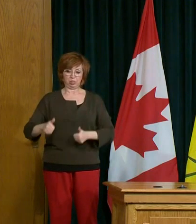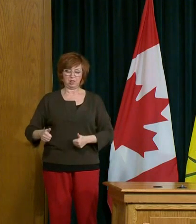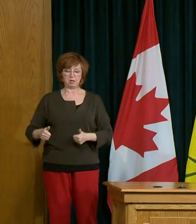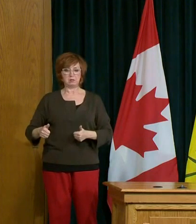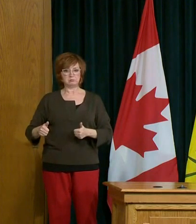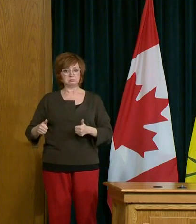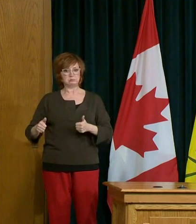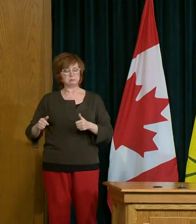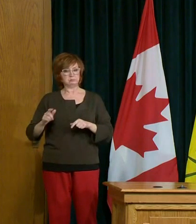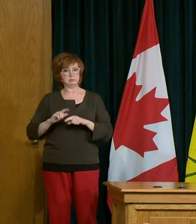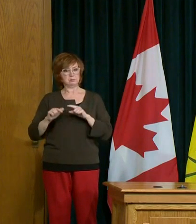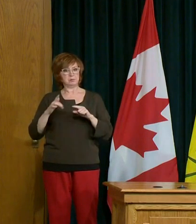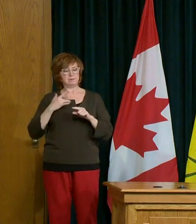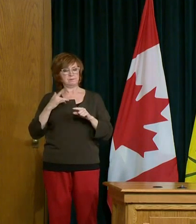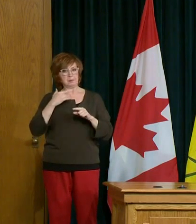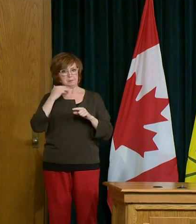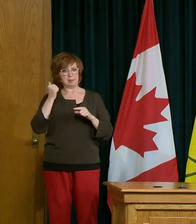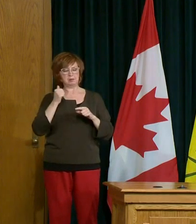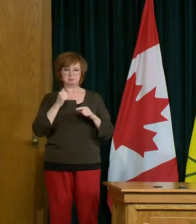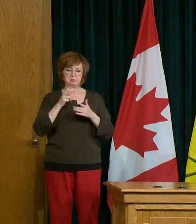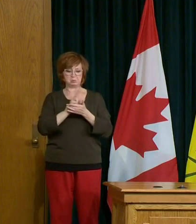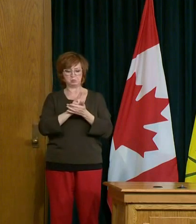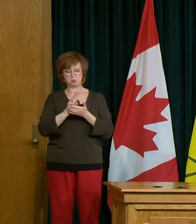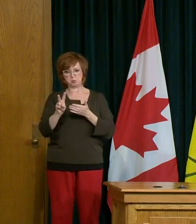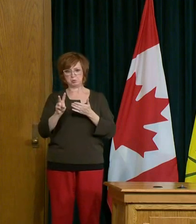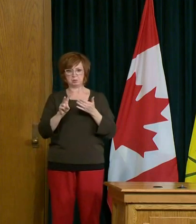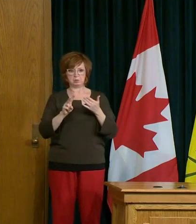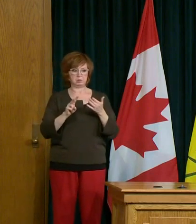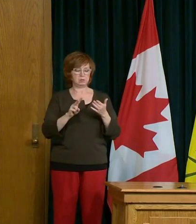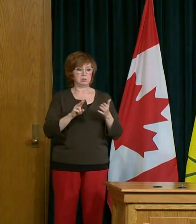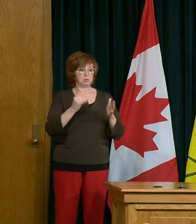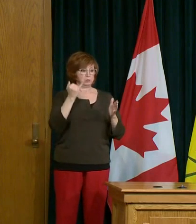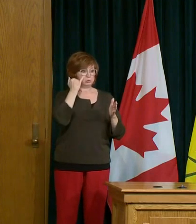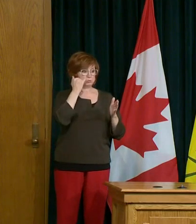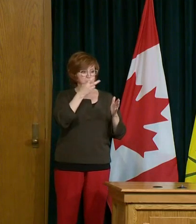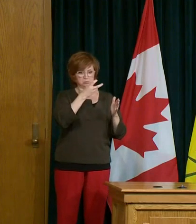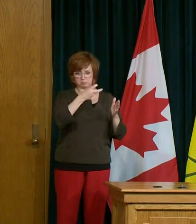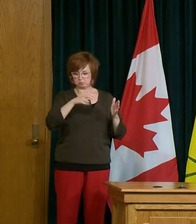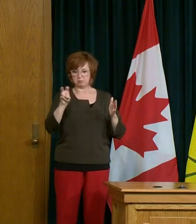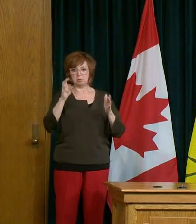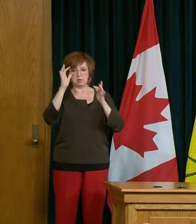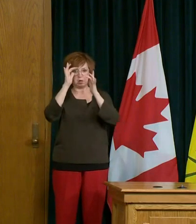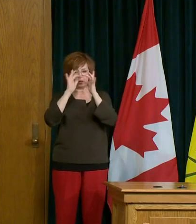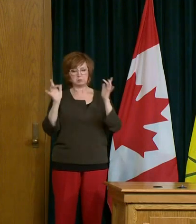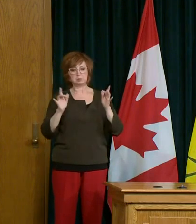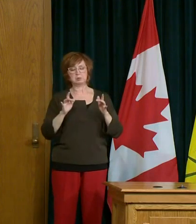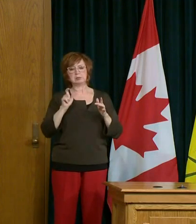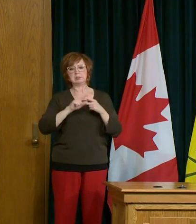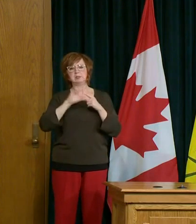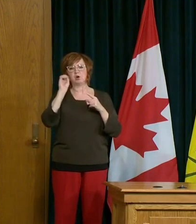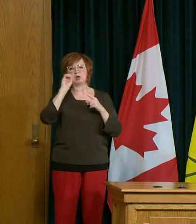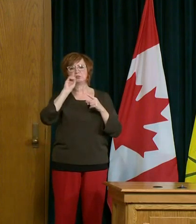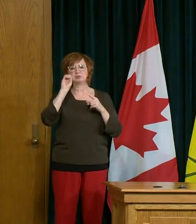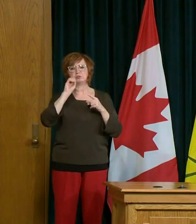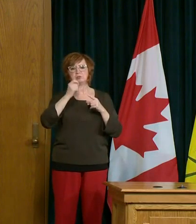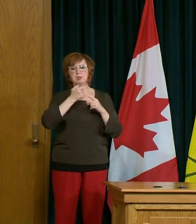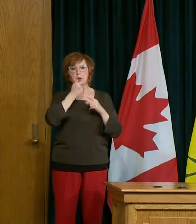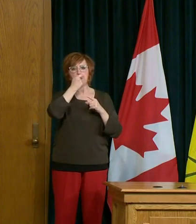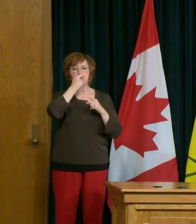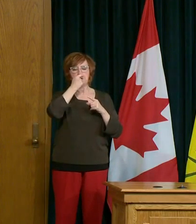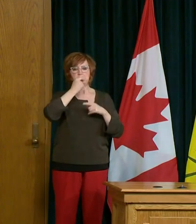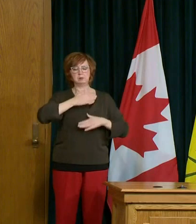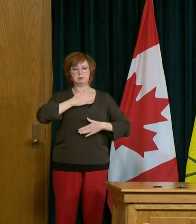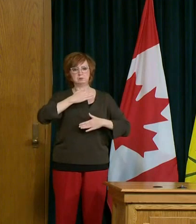2 weeks, once you go to hospital, it can be just a few days in hospital with some oxygen and back, or a few days in hospital, then a